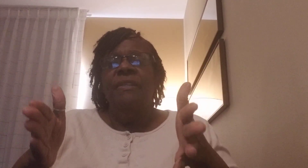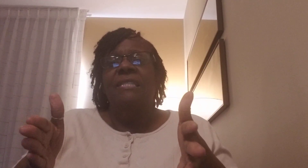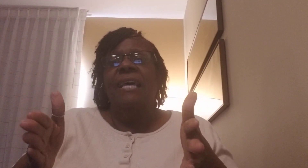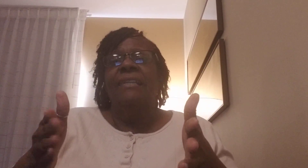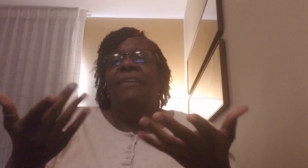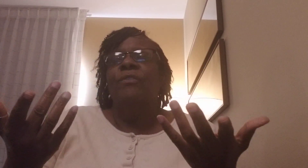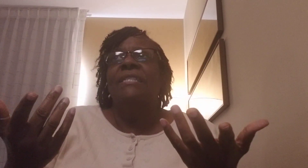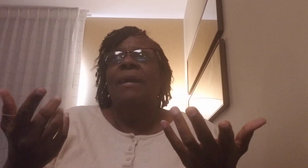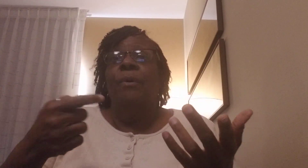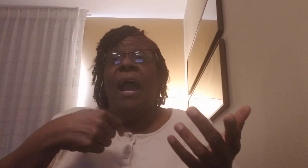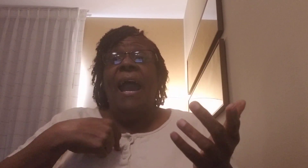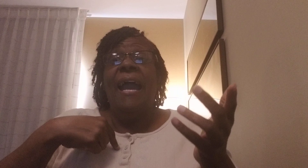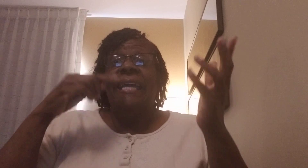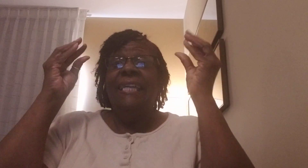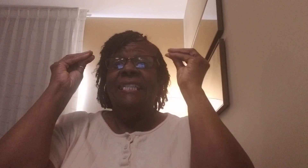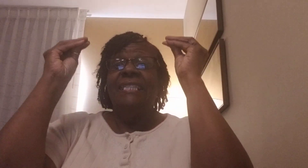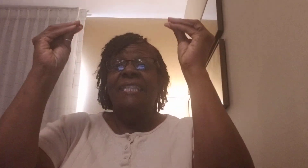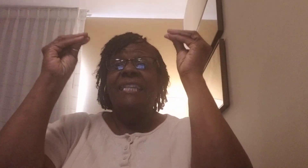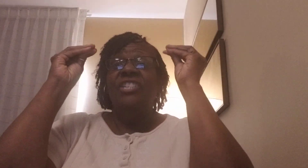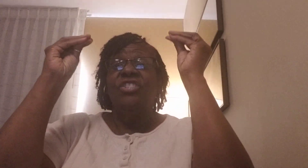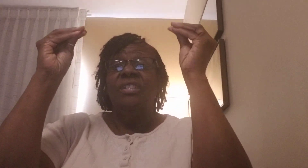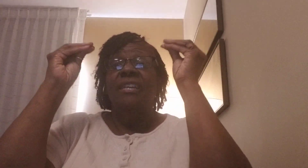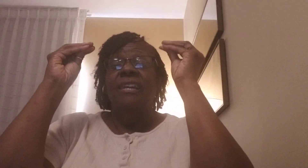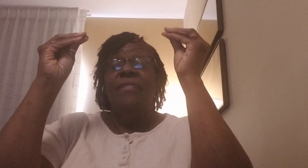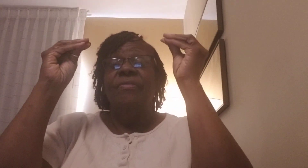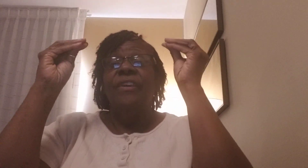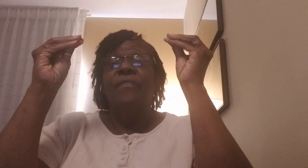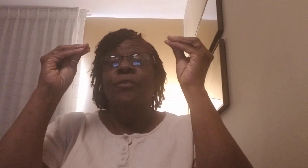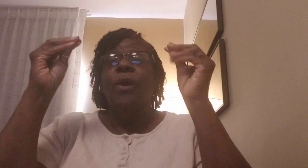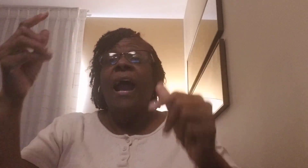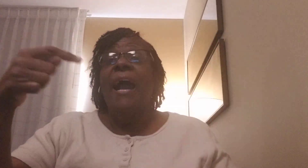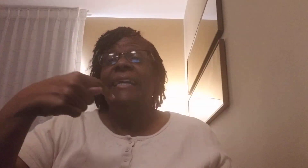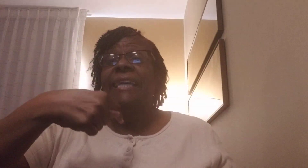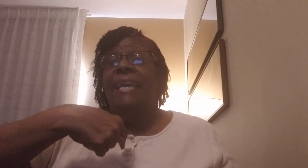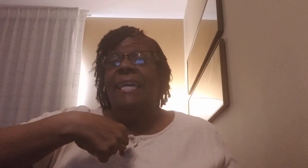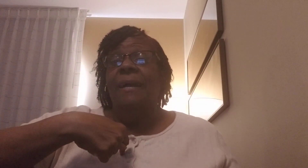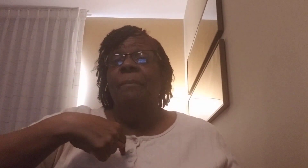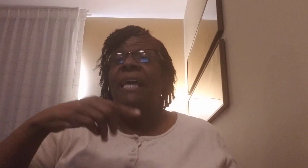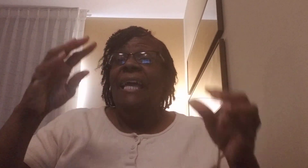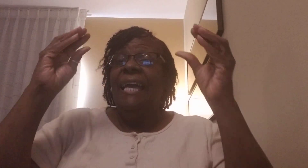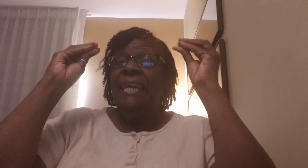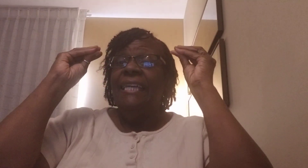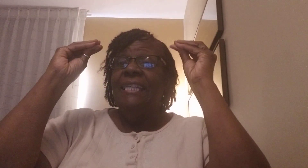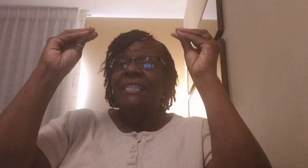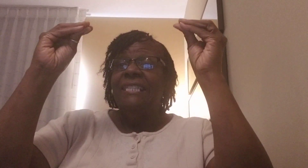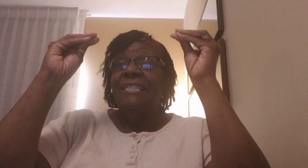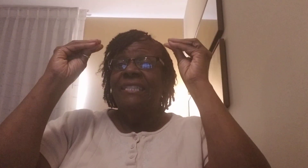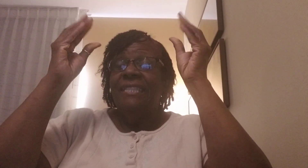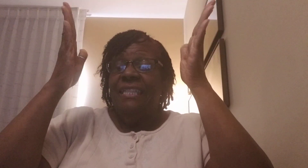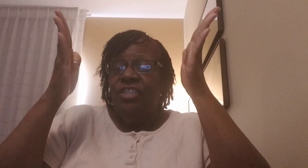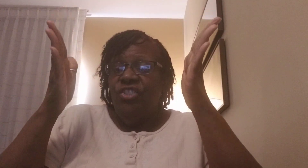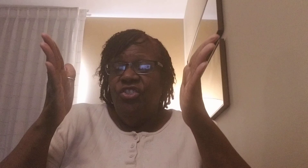sign, like, for example, I teach, therefore I am a